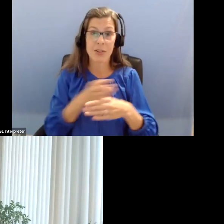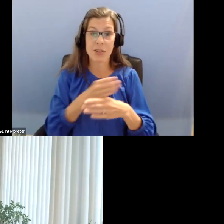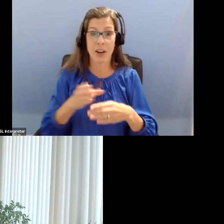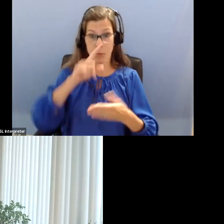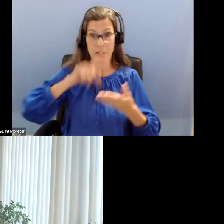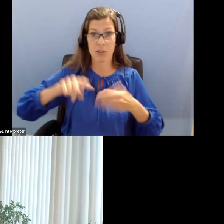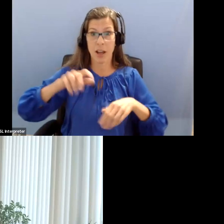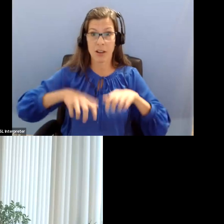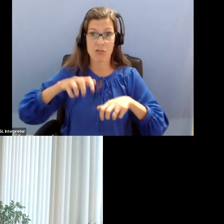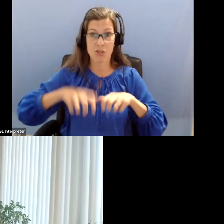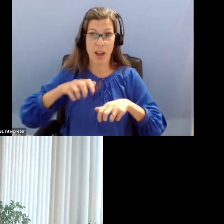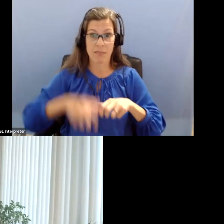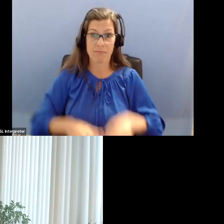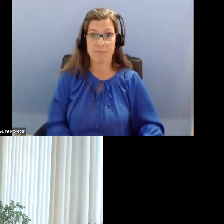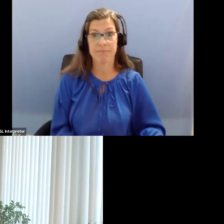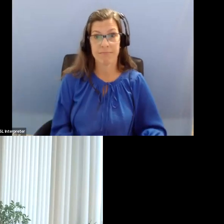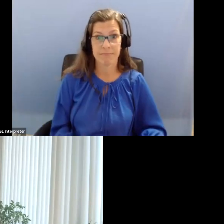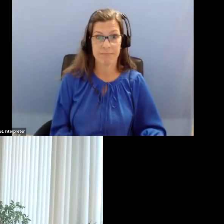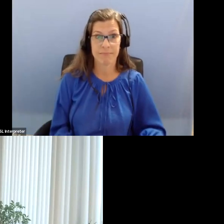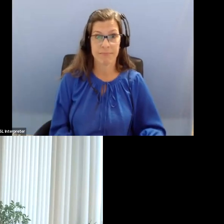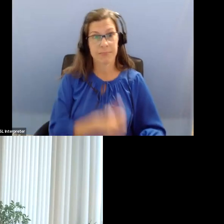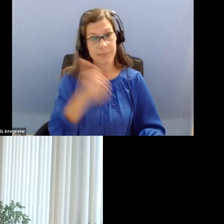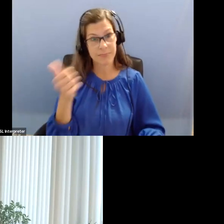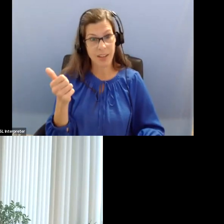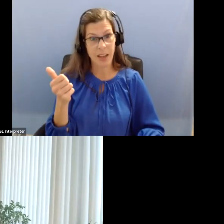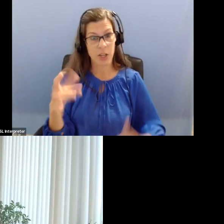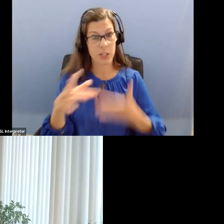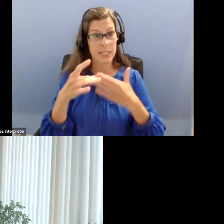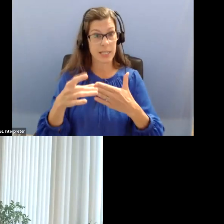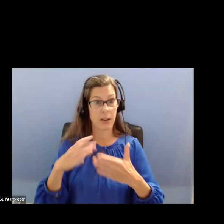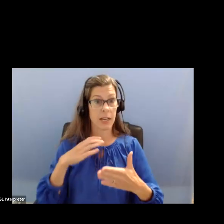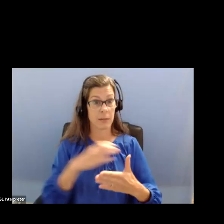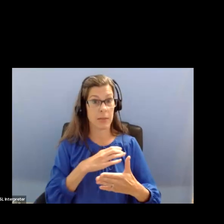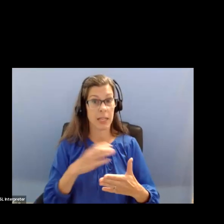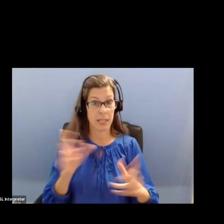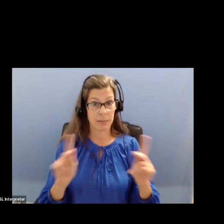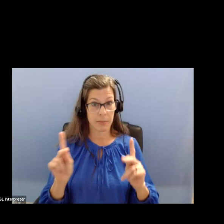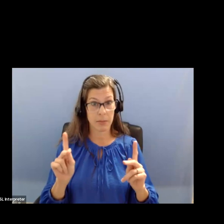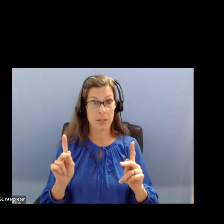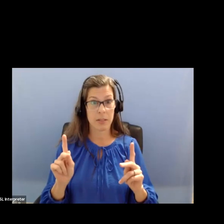here. Okay. Other steering committee members' thoughts here. Be Pasha.